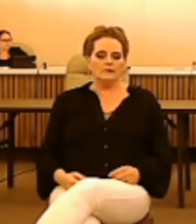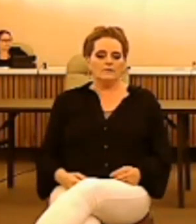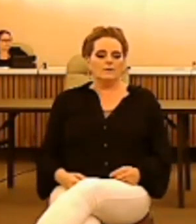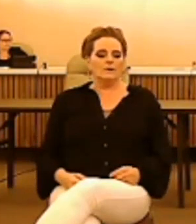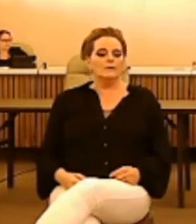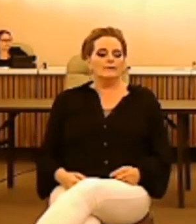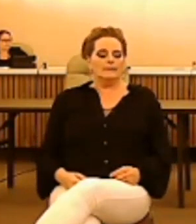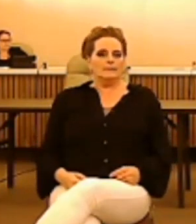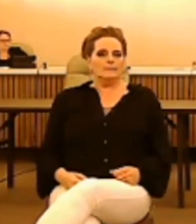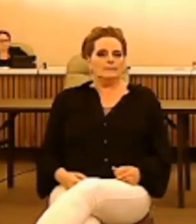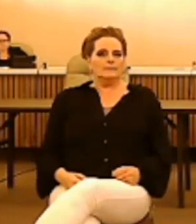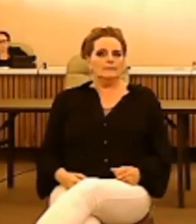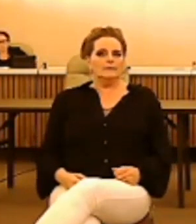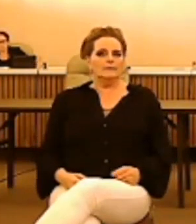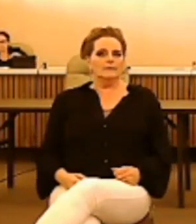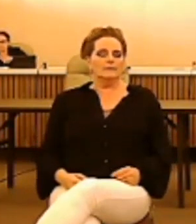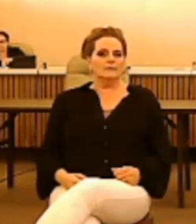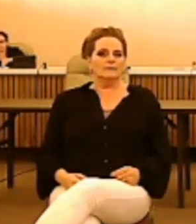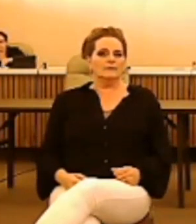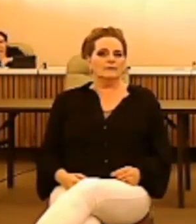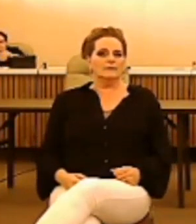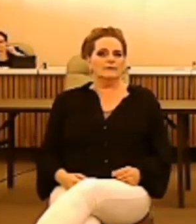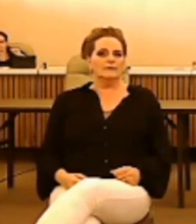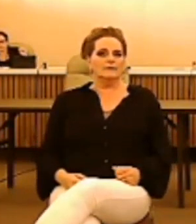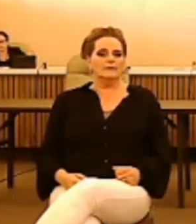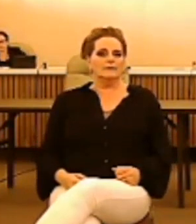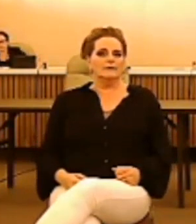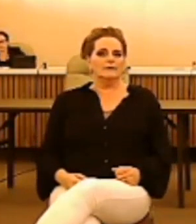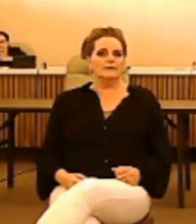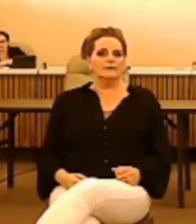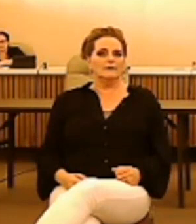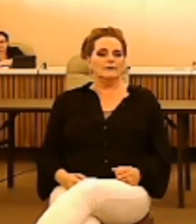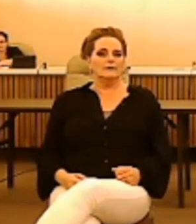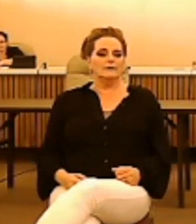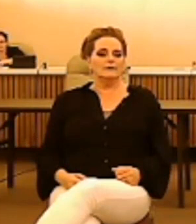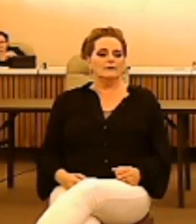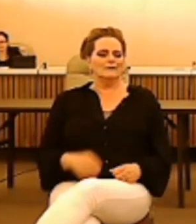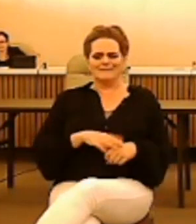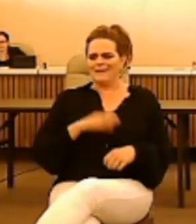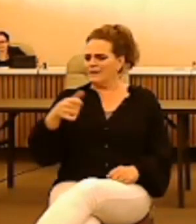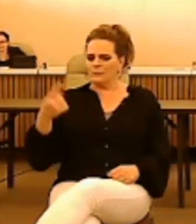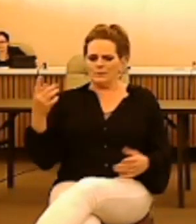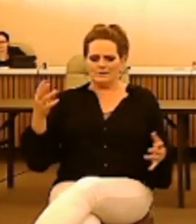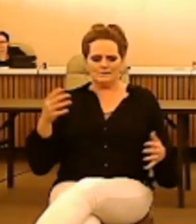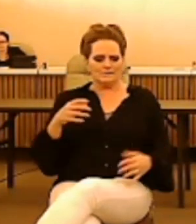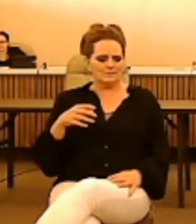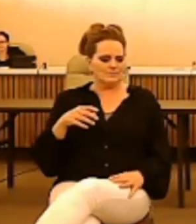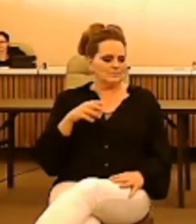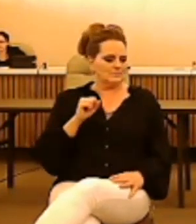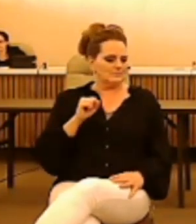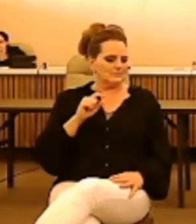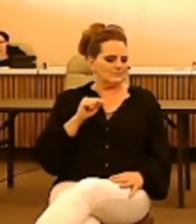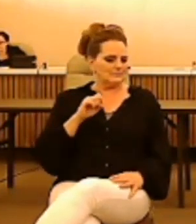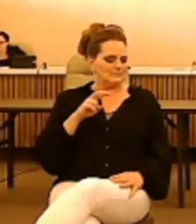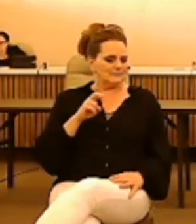I look at that. Let's see. I got to see who's on it. Oh, it doesn't say. Oh, but it's on the other one, Steve Schultz and Rick